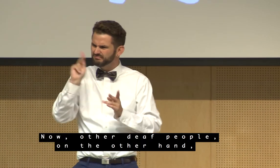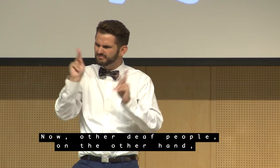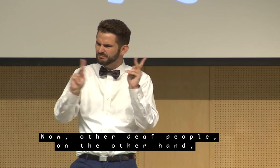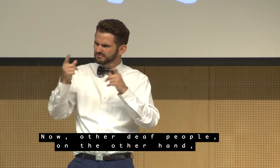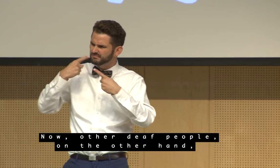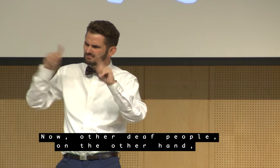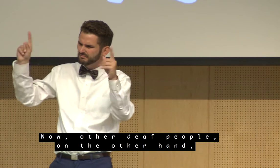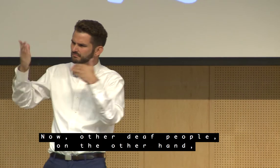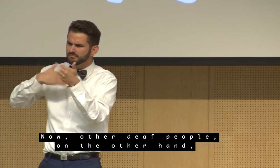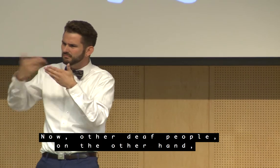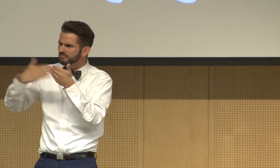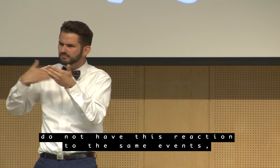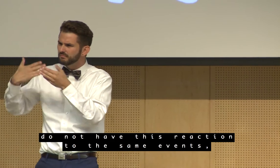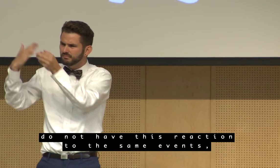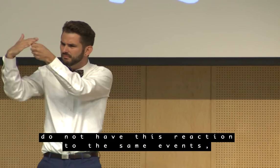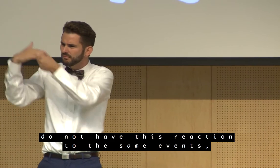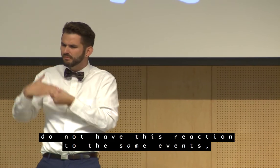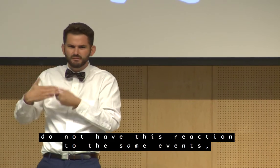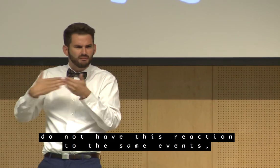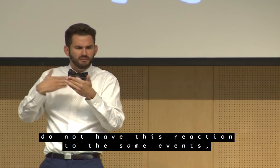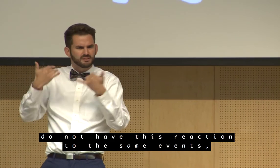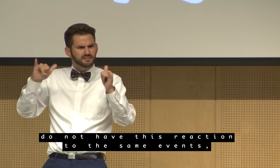other deaf people, on the other hand, do not have this reaction to the